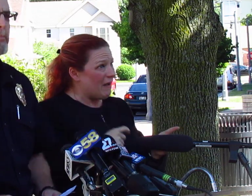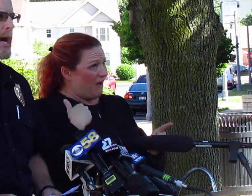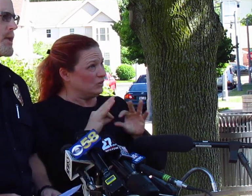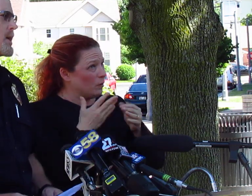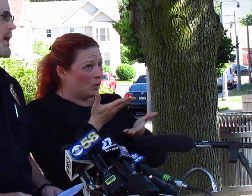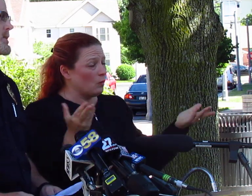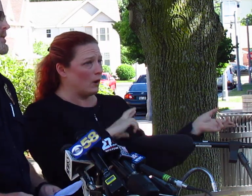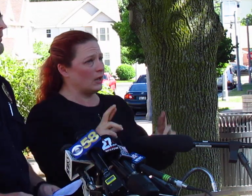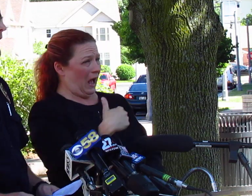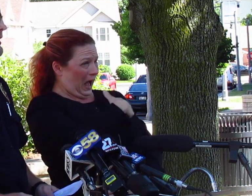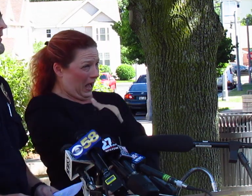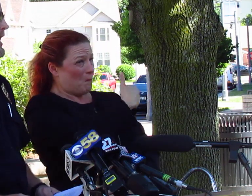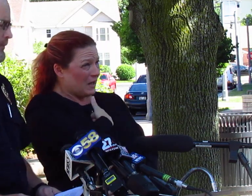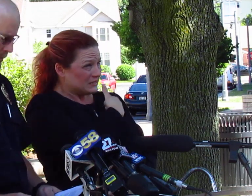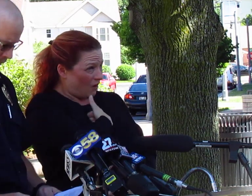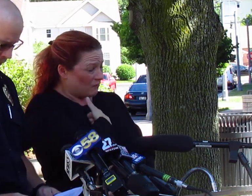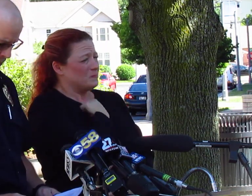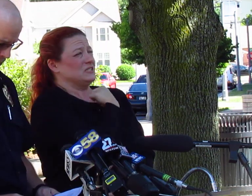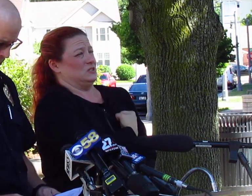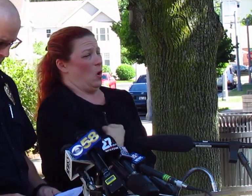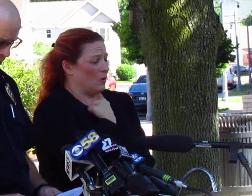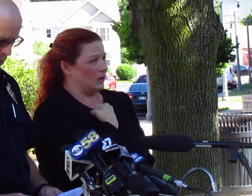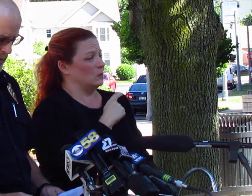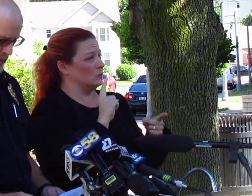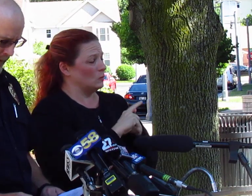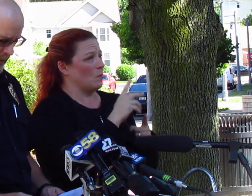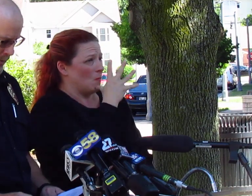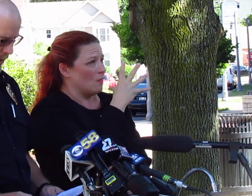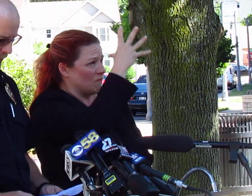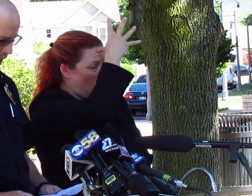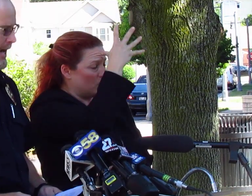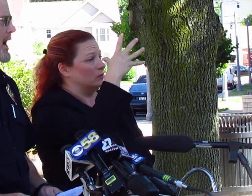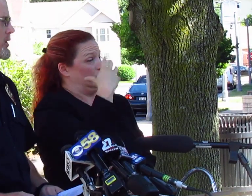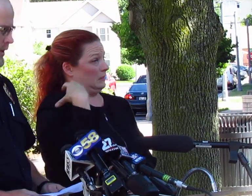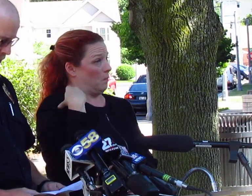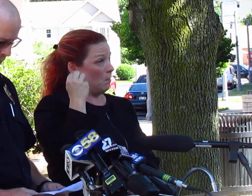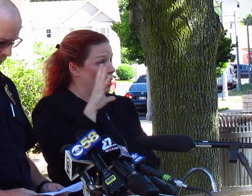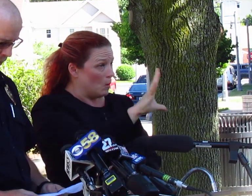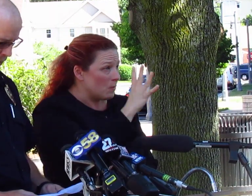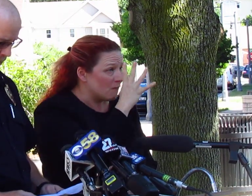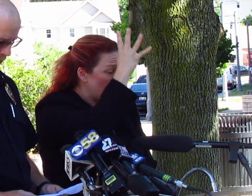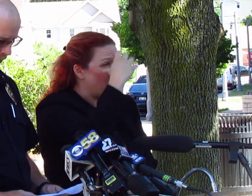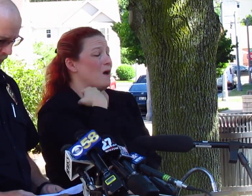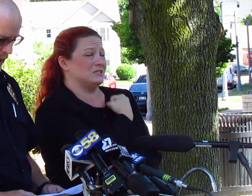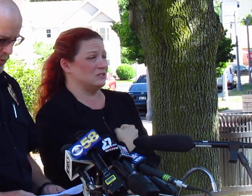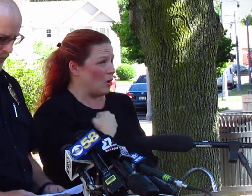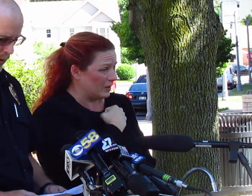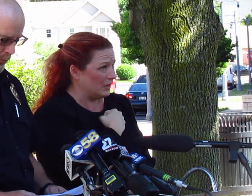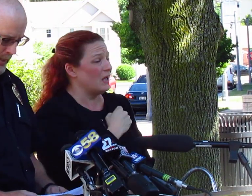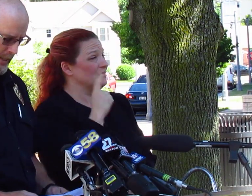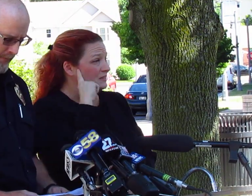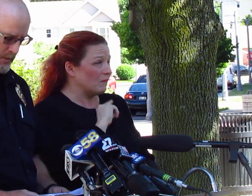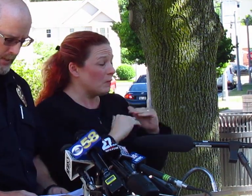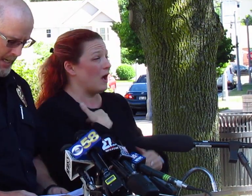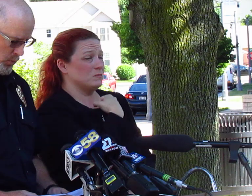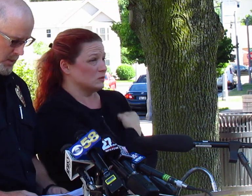personally apologize to the parents of Captain Barr and those in the deaf community for not having an interpreter there for our two formal